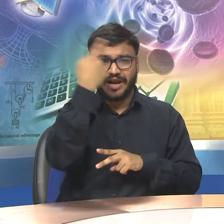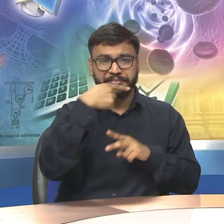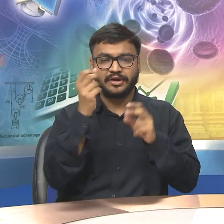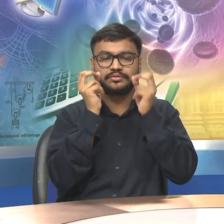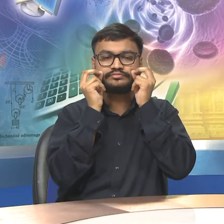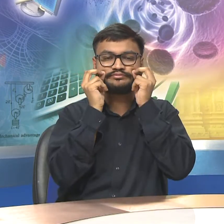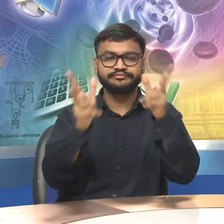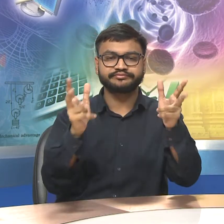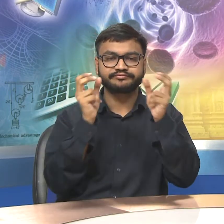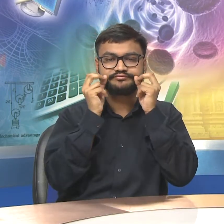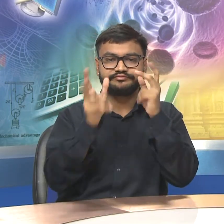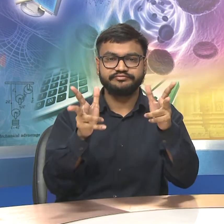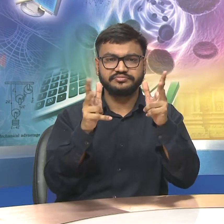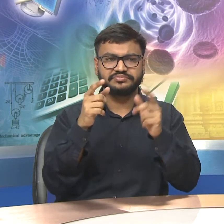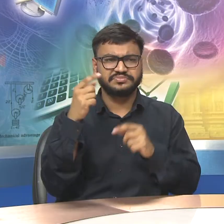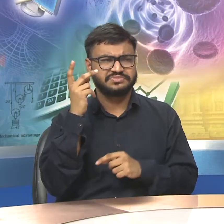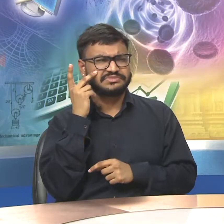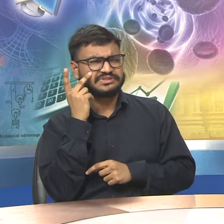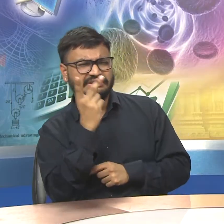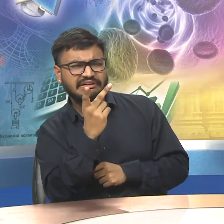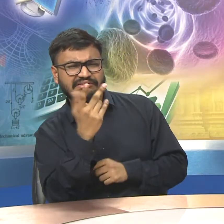So anybody can understand easily.